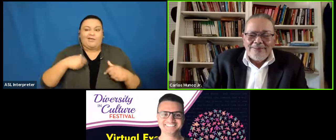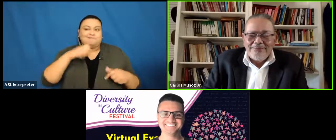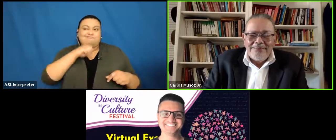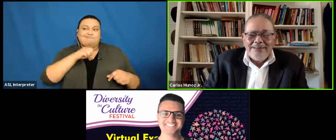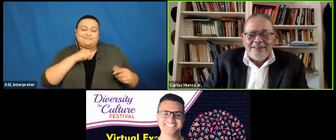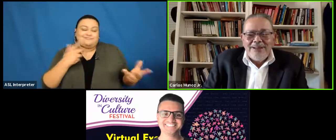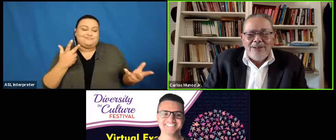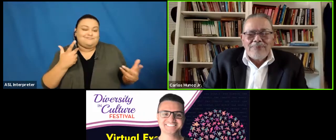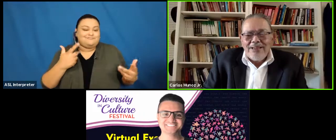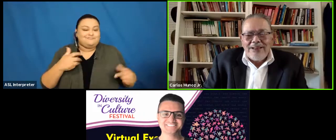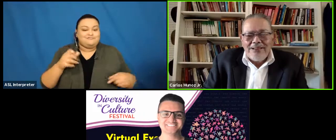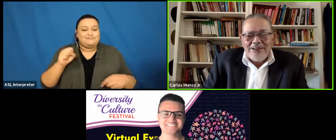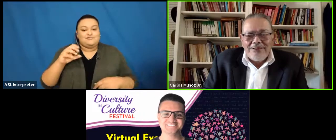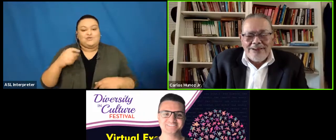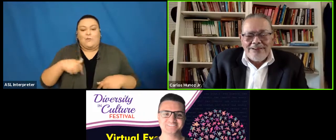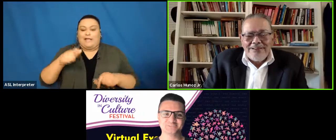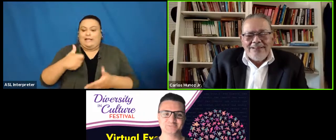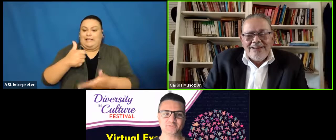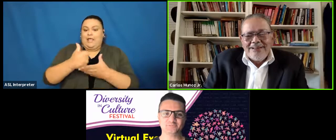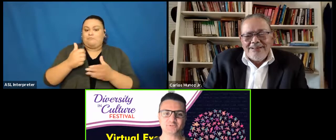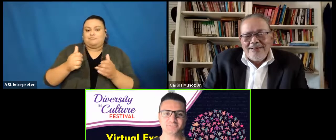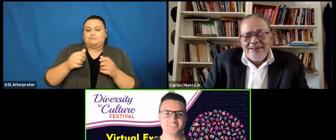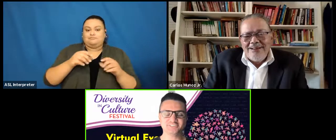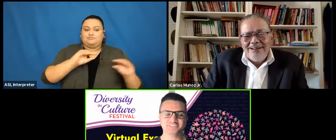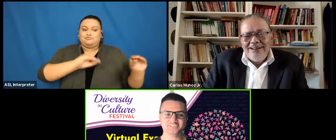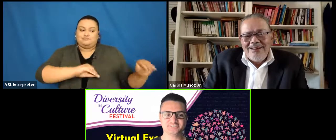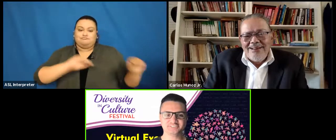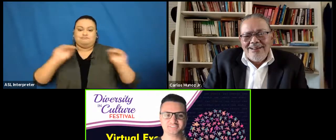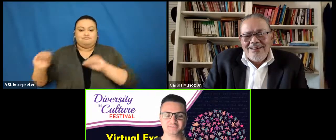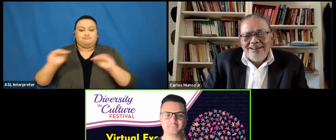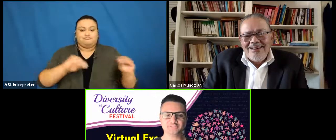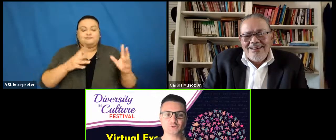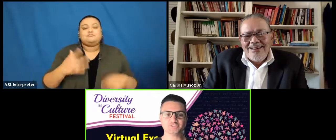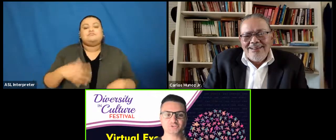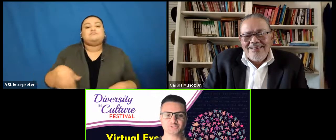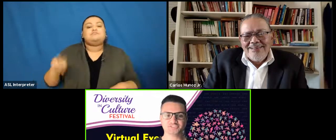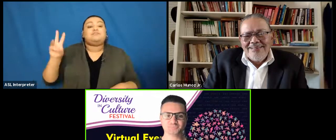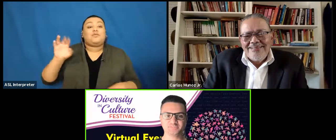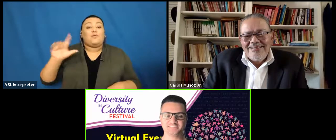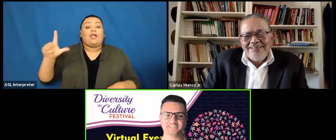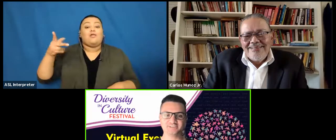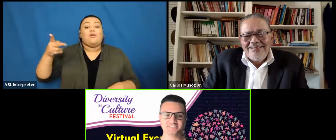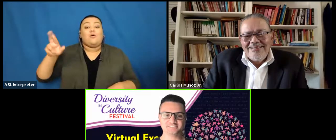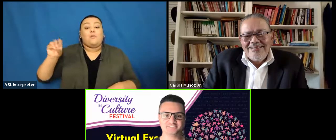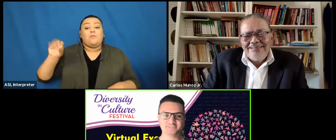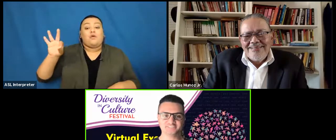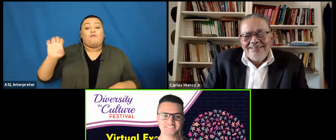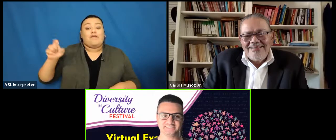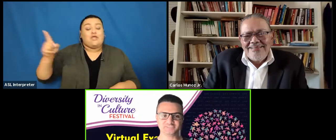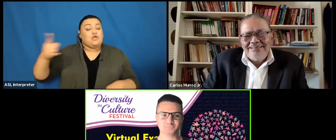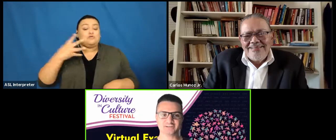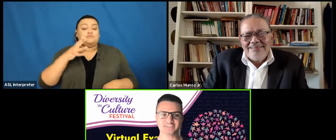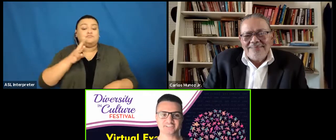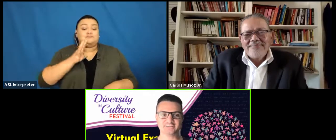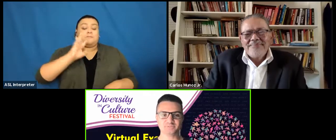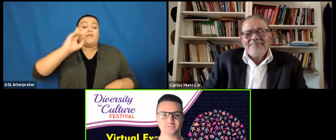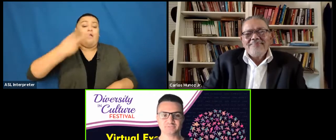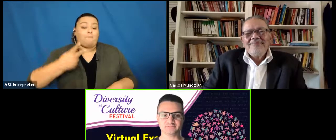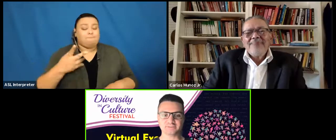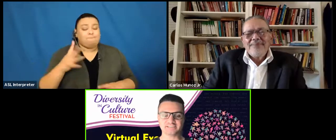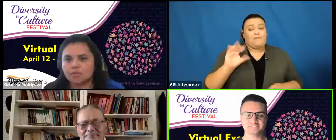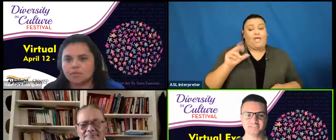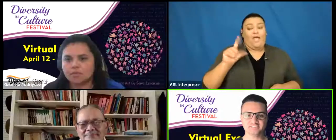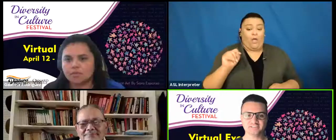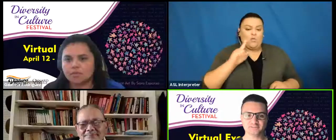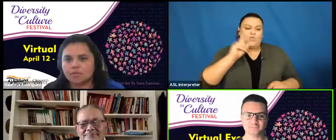have a little help to get here and there. Well, Profe, your speaking out has definitely inspired a lot of people.